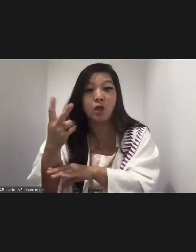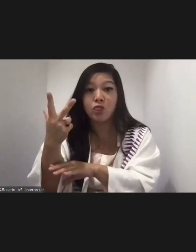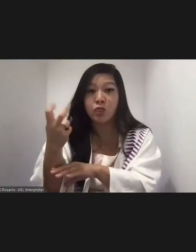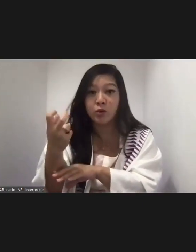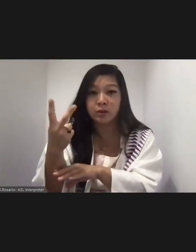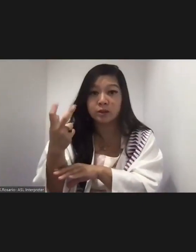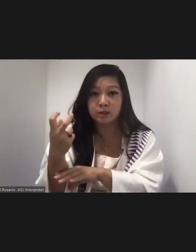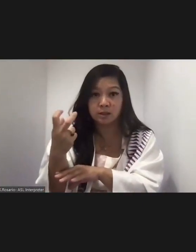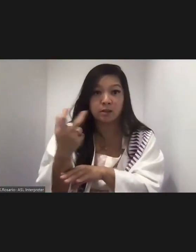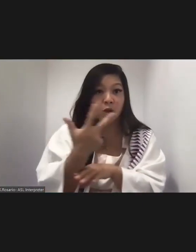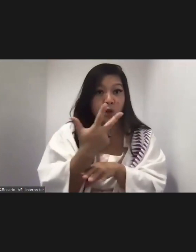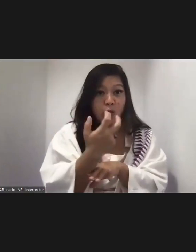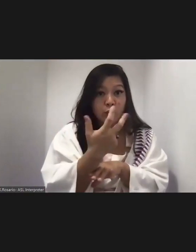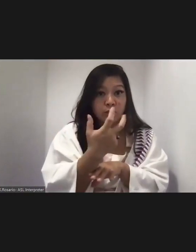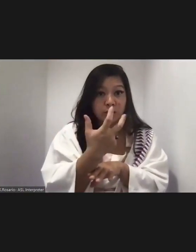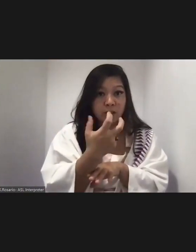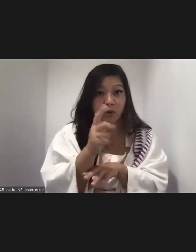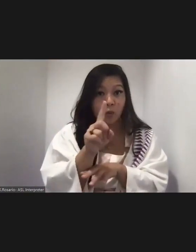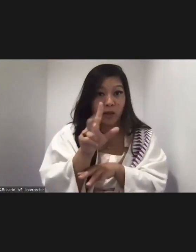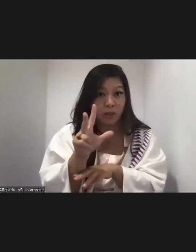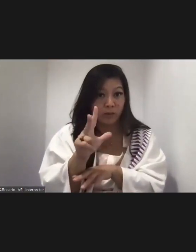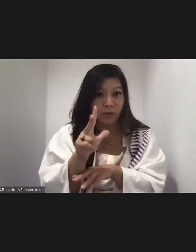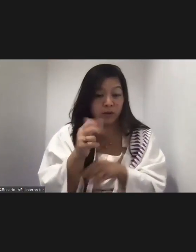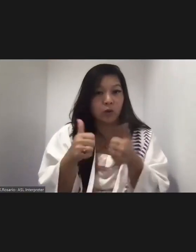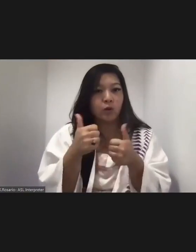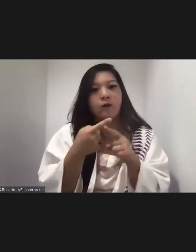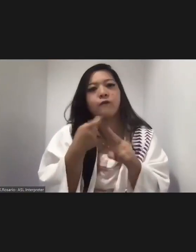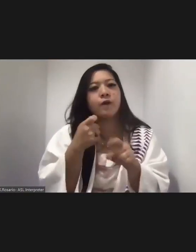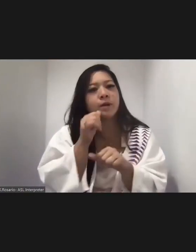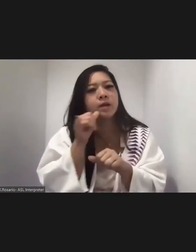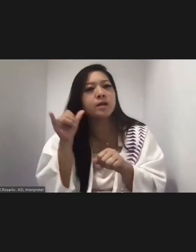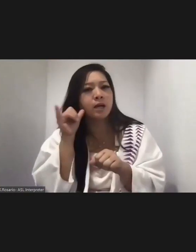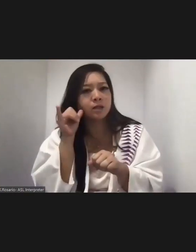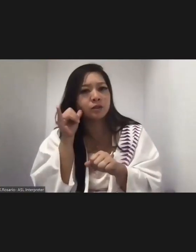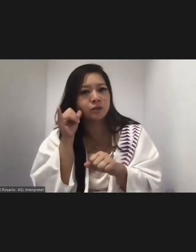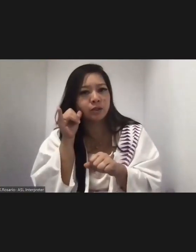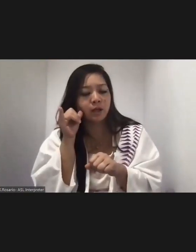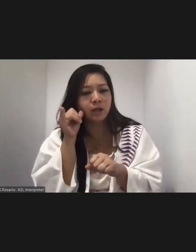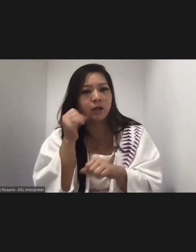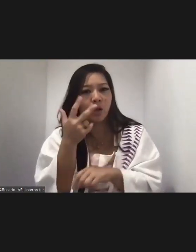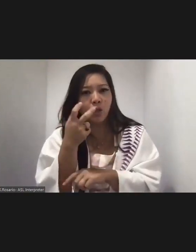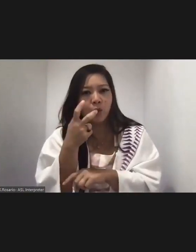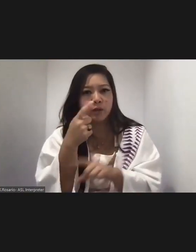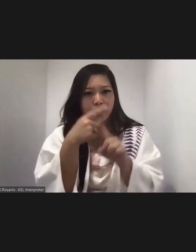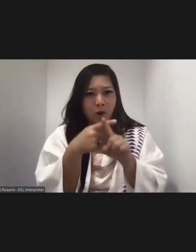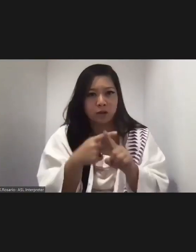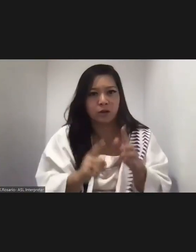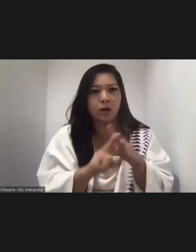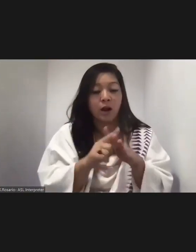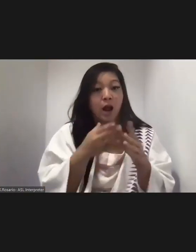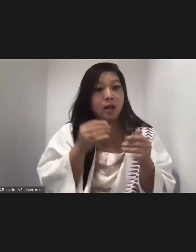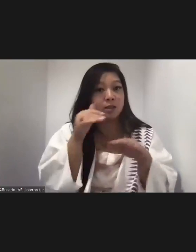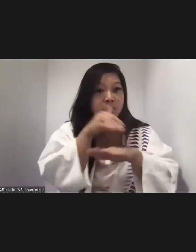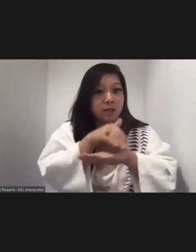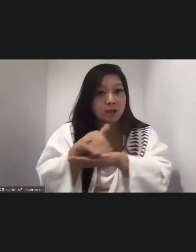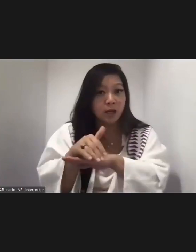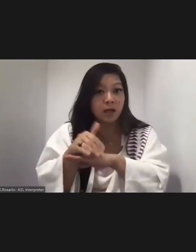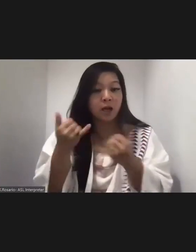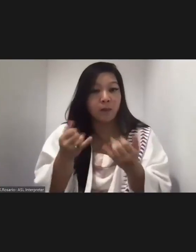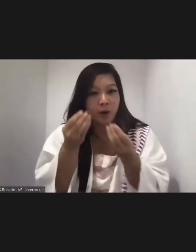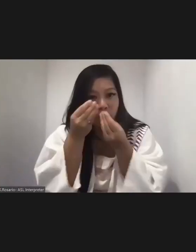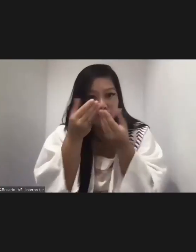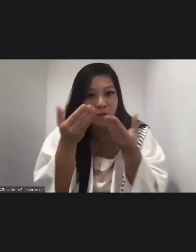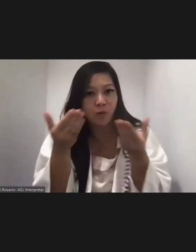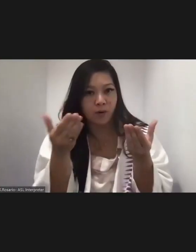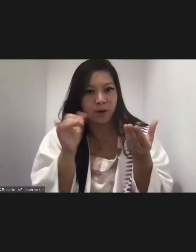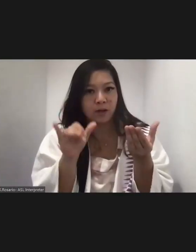13 of which were from yesterday alone. And tonight, I am informed